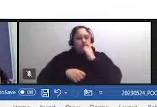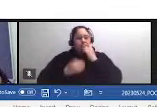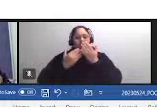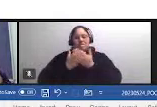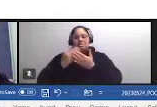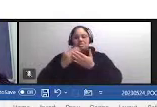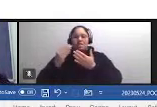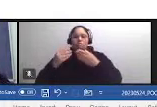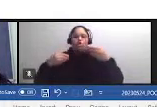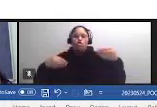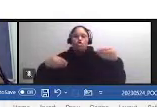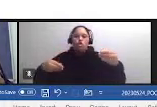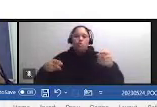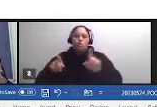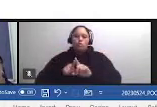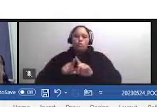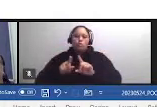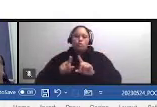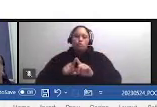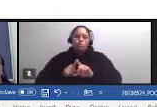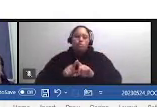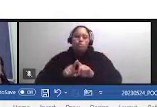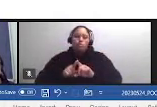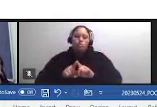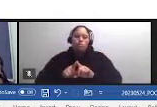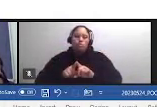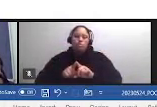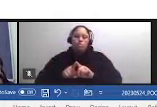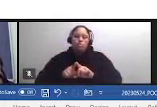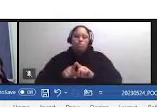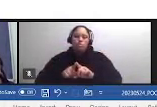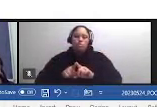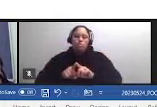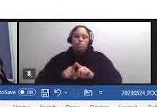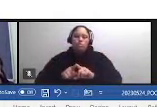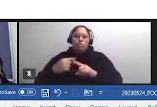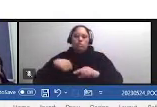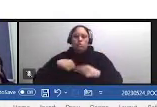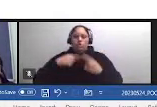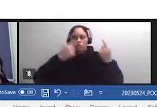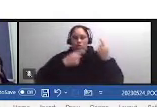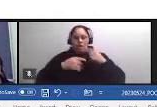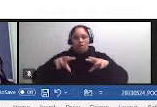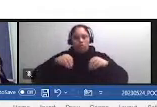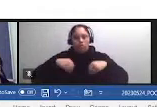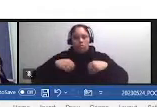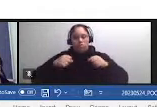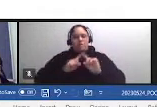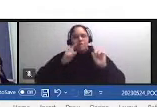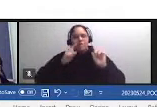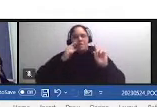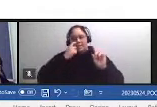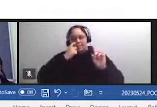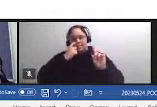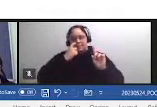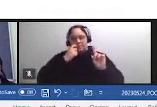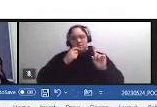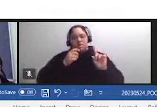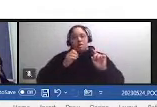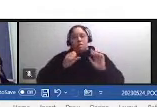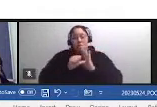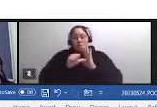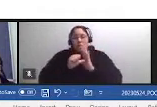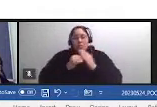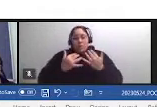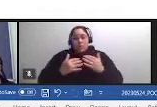some documents that was also considered and adopted, Chair, but Chair, the most